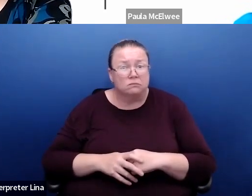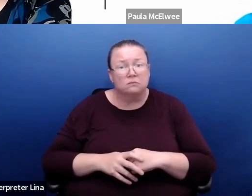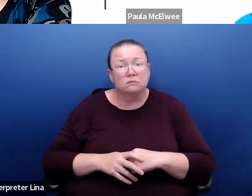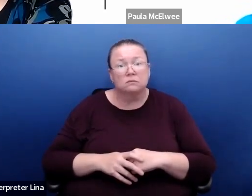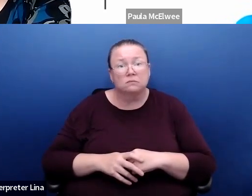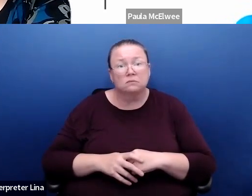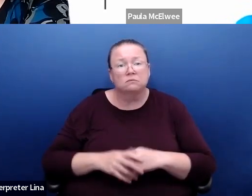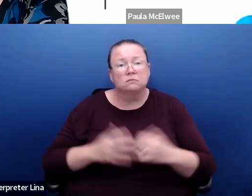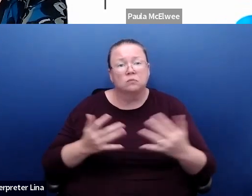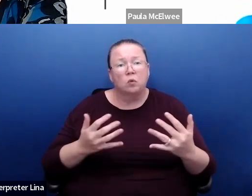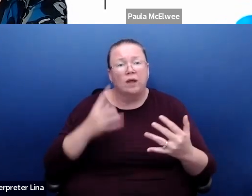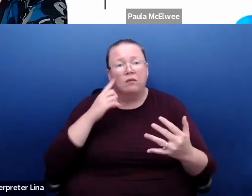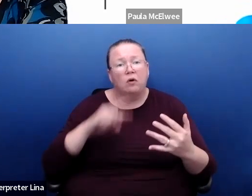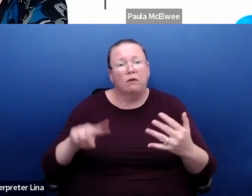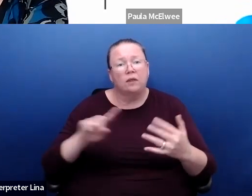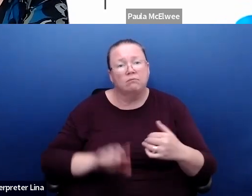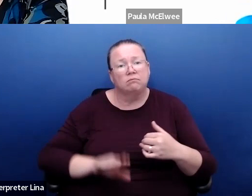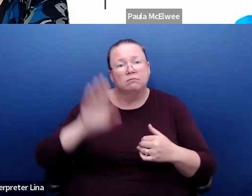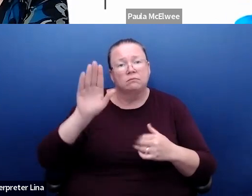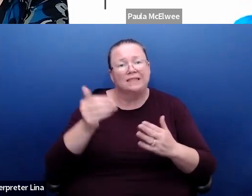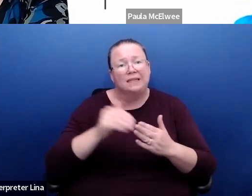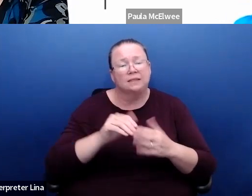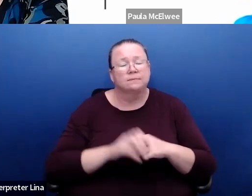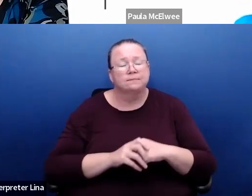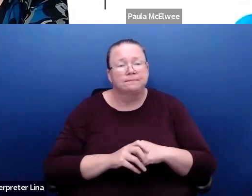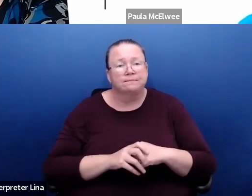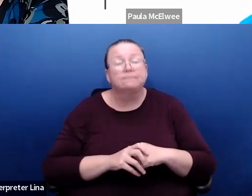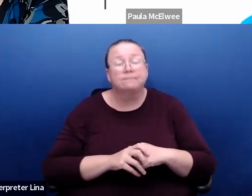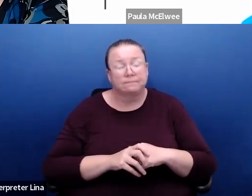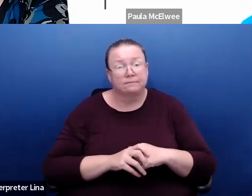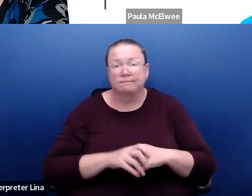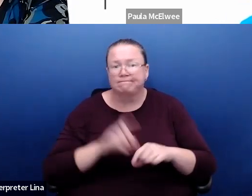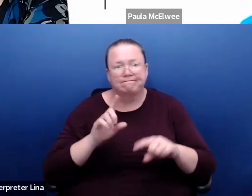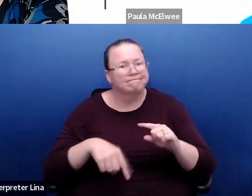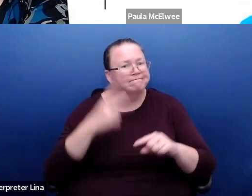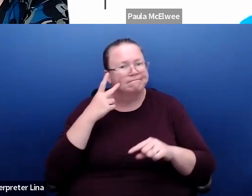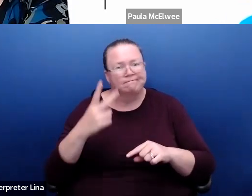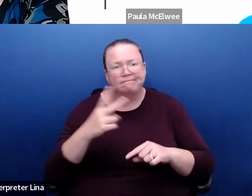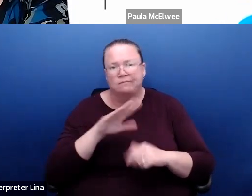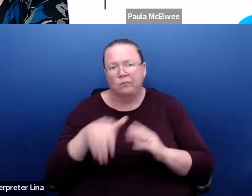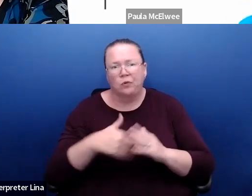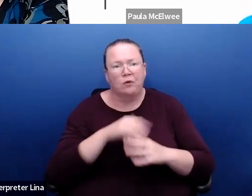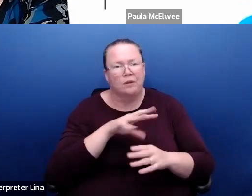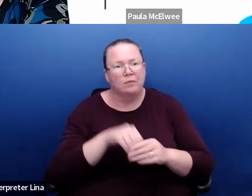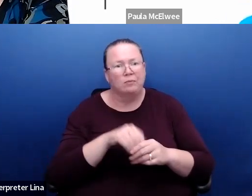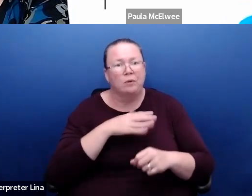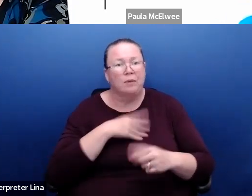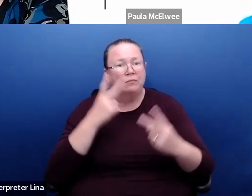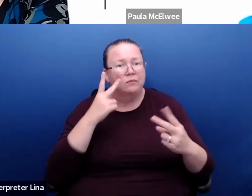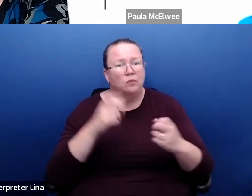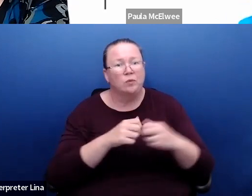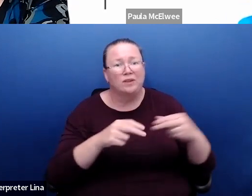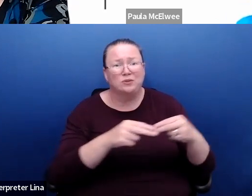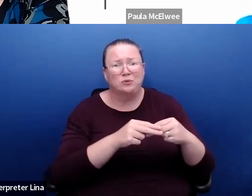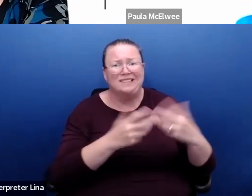We'll just wait for them to raise it again if not. Okay, and I can't see all the participants in the view I've got with the screen,